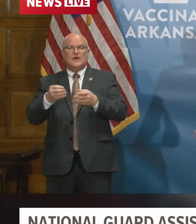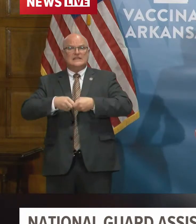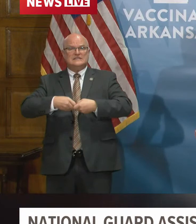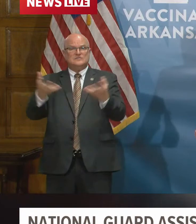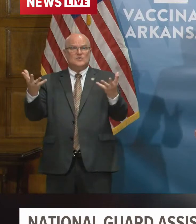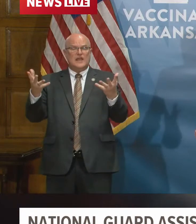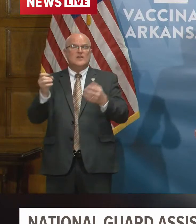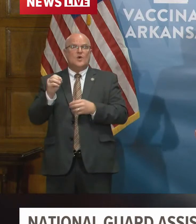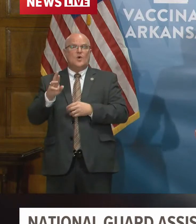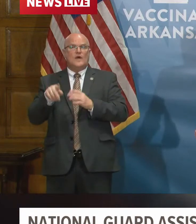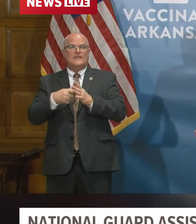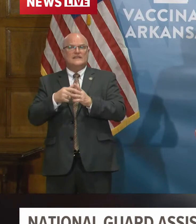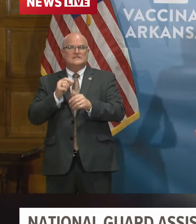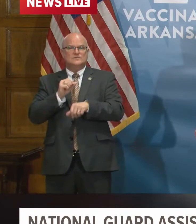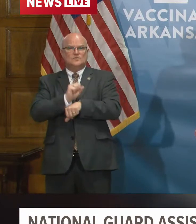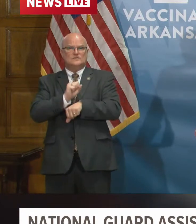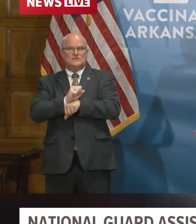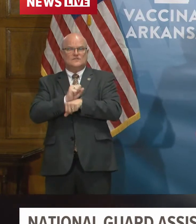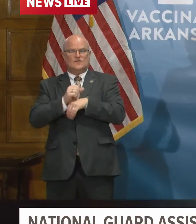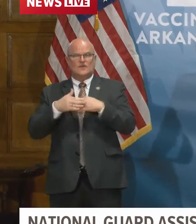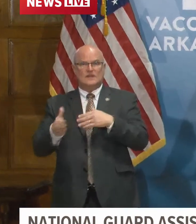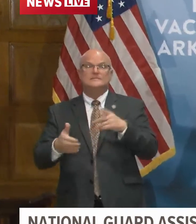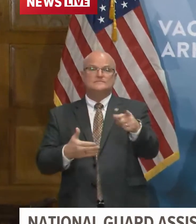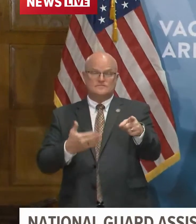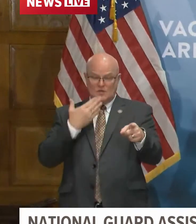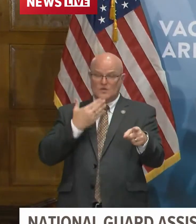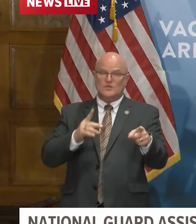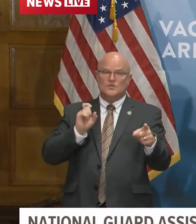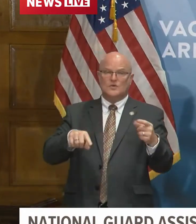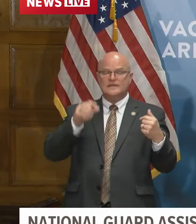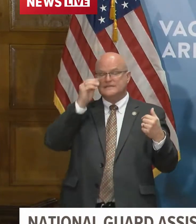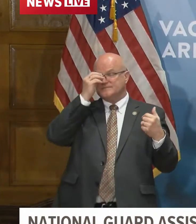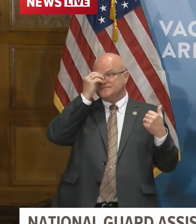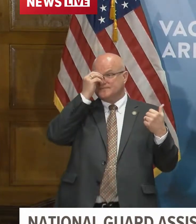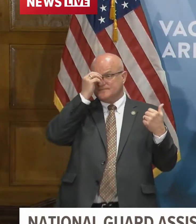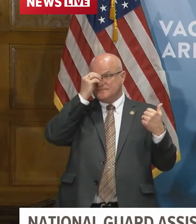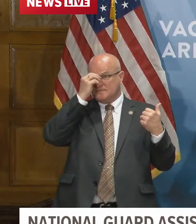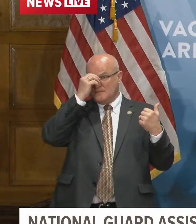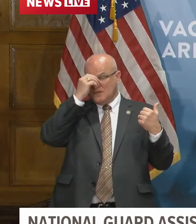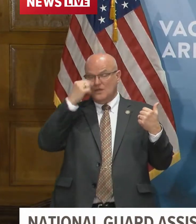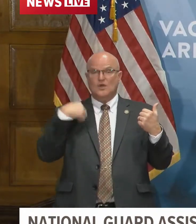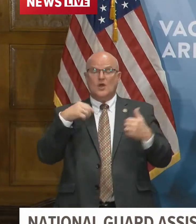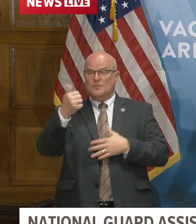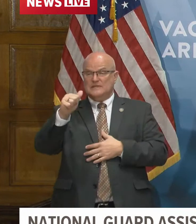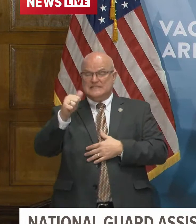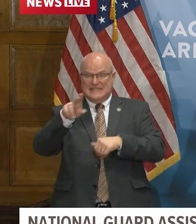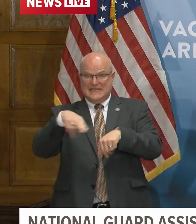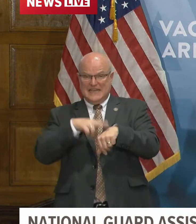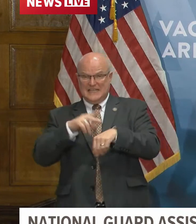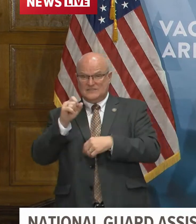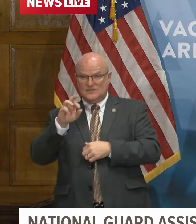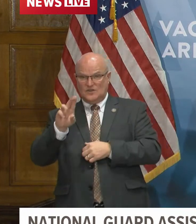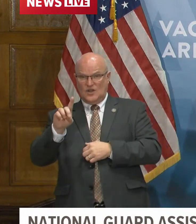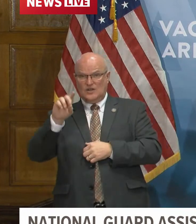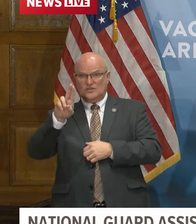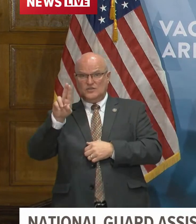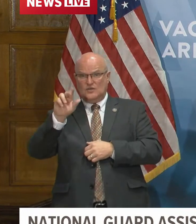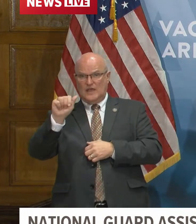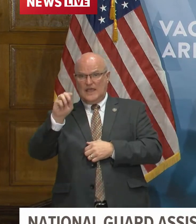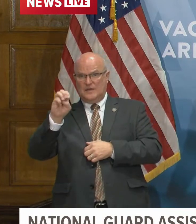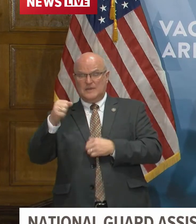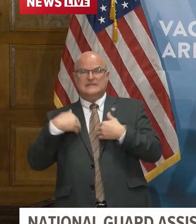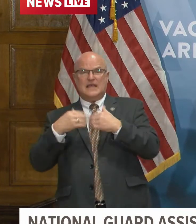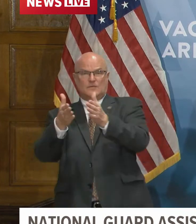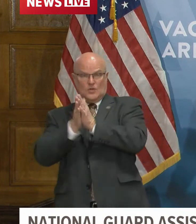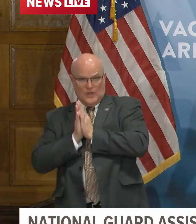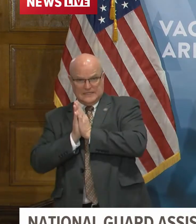or is this the effort that's going forward? No, that's a good question, and I need to distinguish it. We put 10 National Guard at UAMS. That's how many